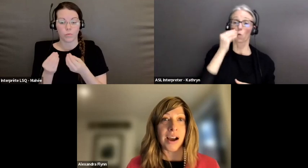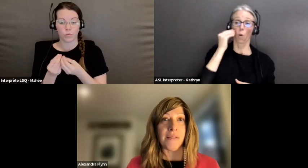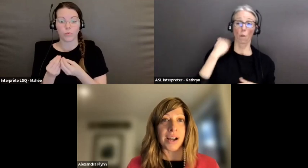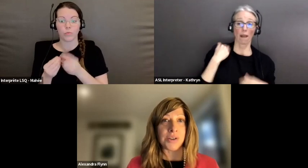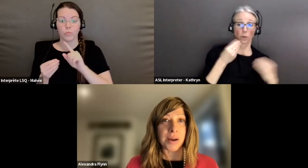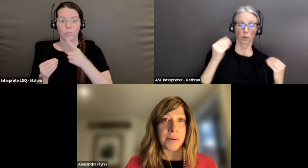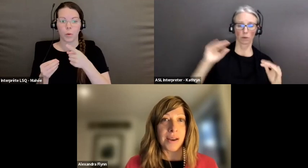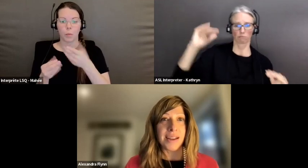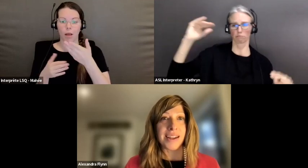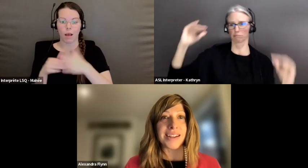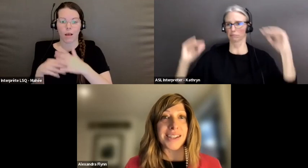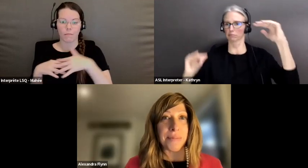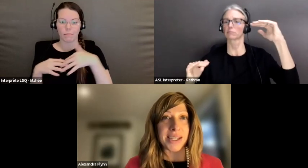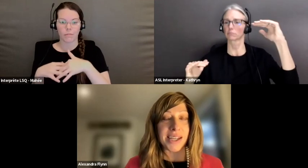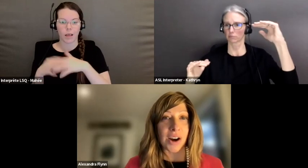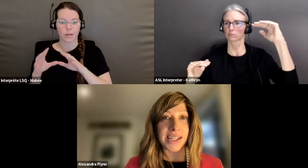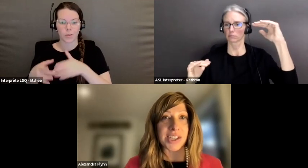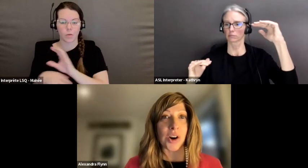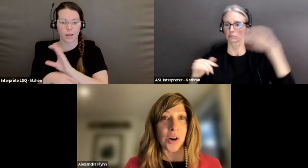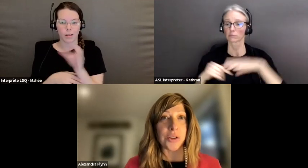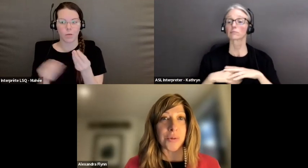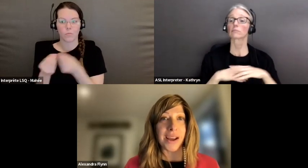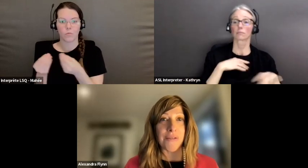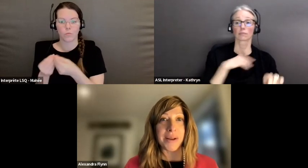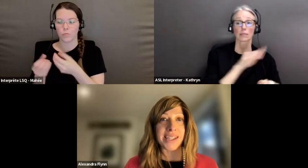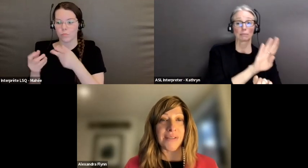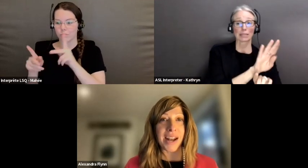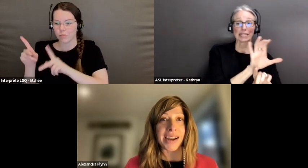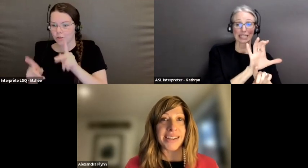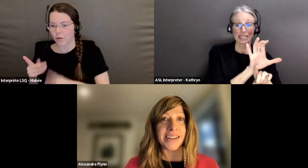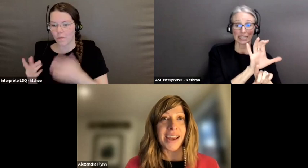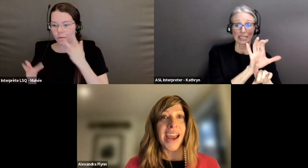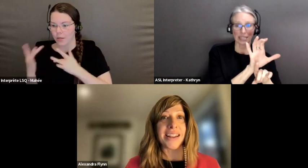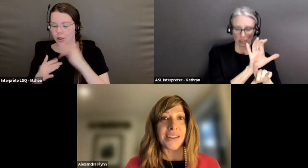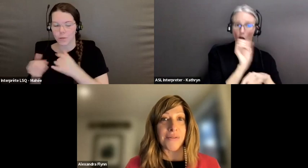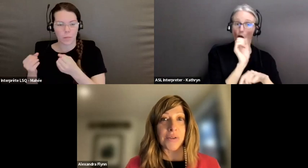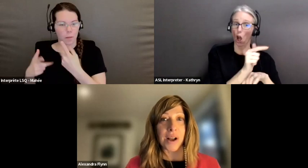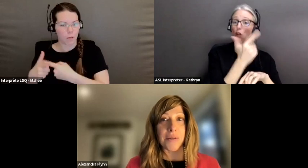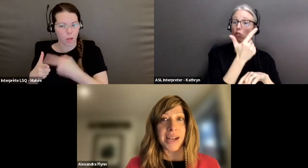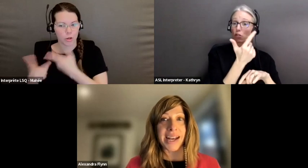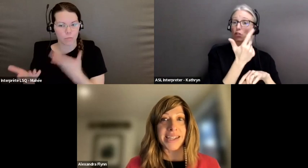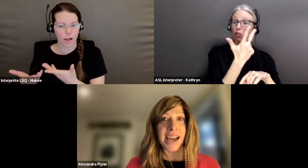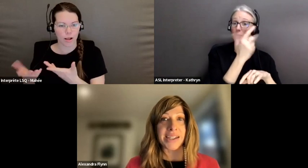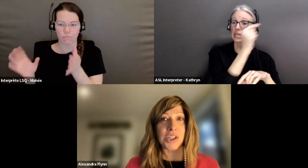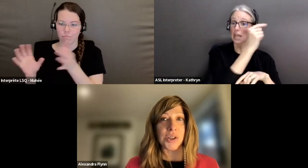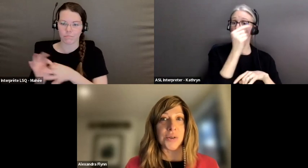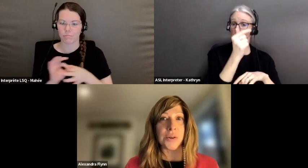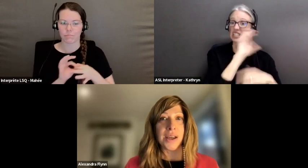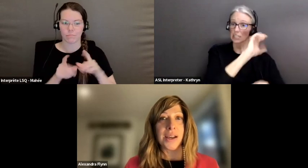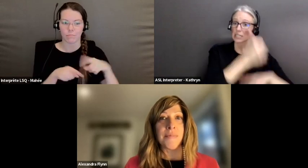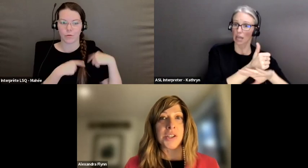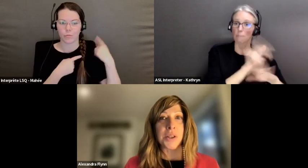adoption of UNDRIP that, at least in the BC context, all three governments have enacted and that the federal government has enacted